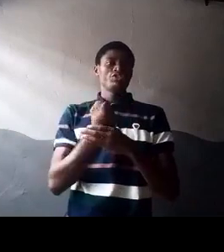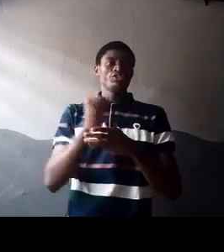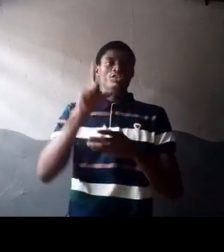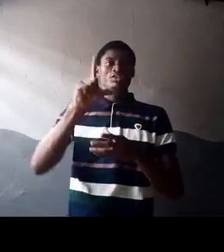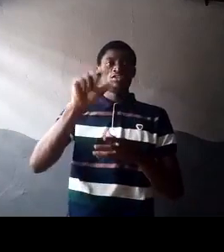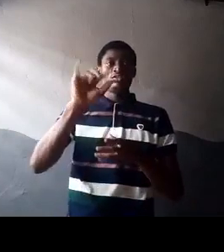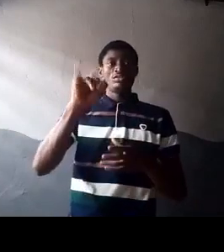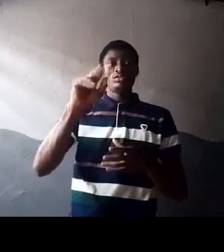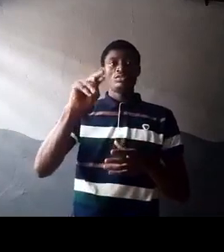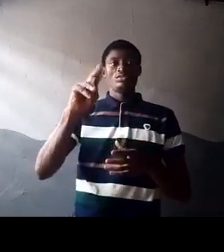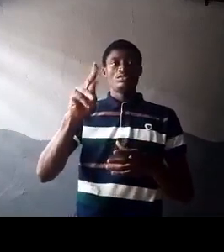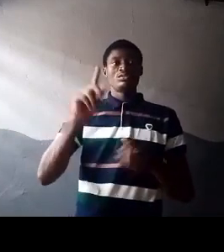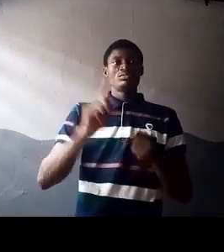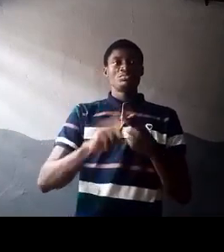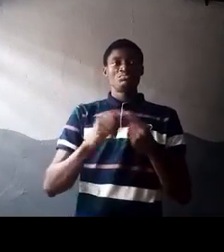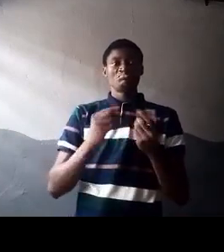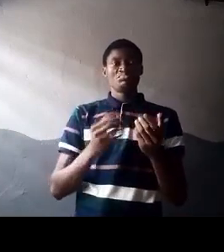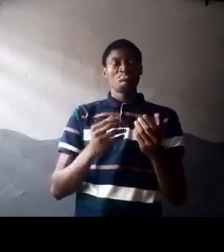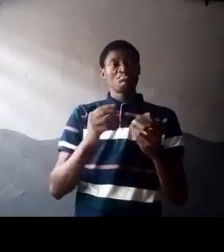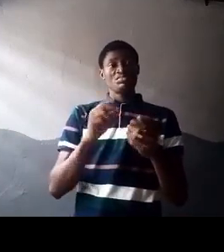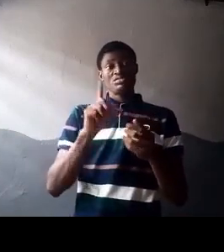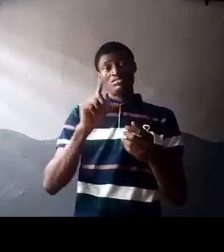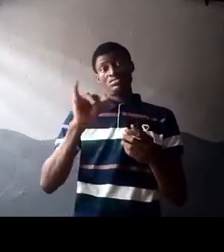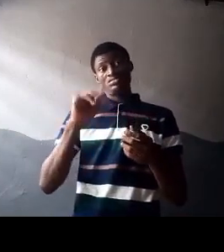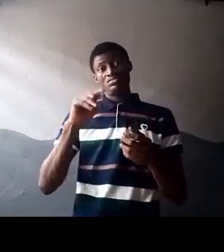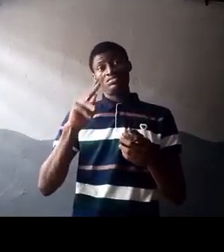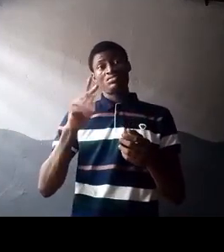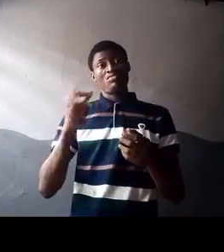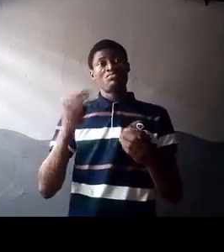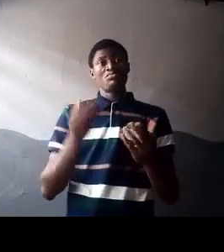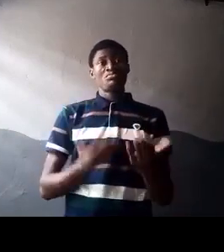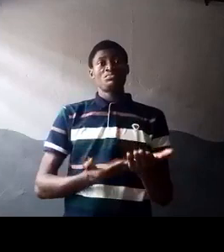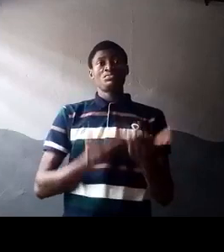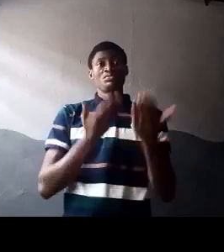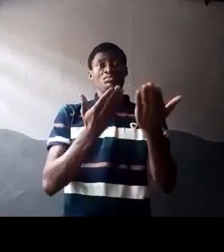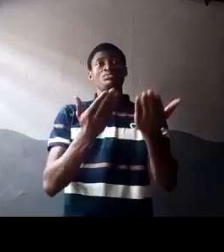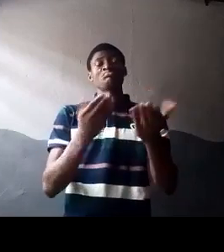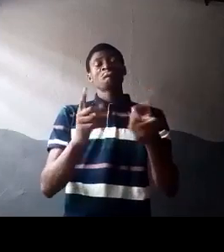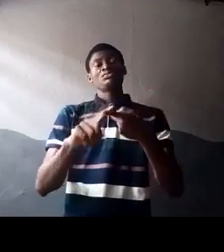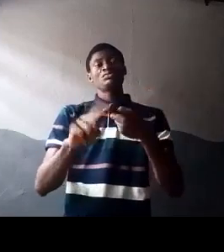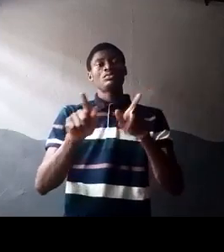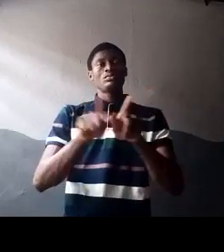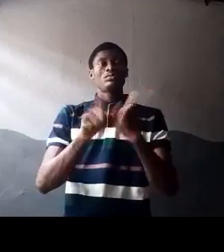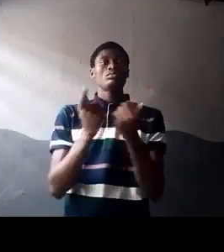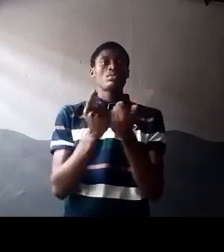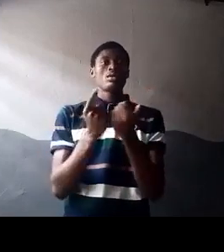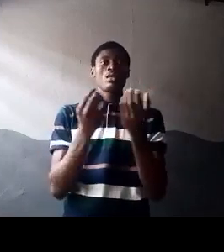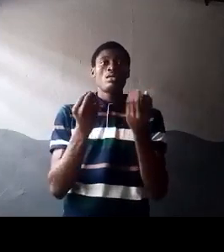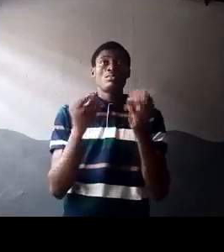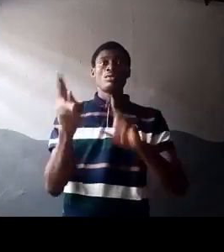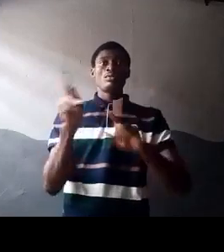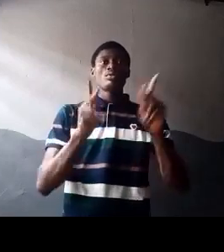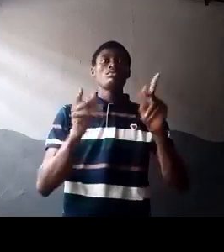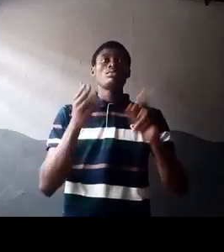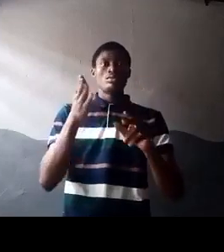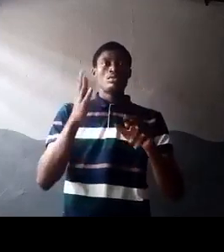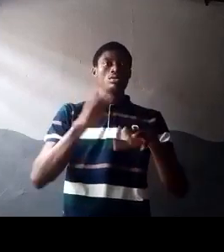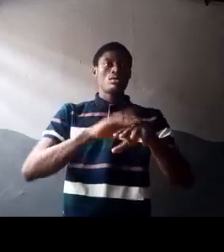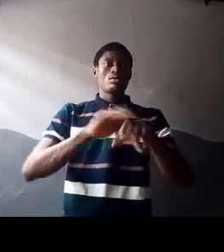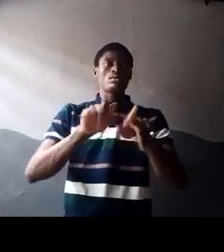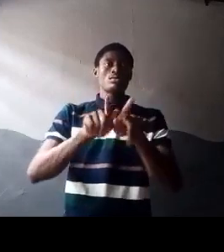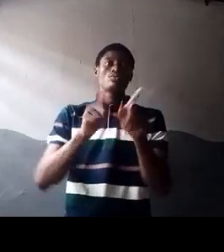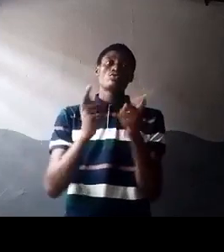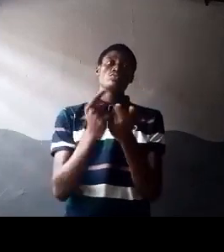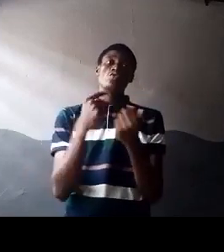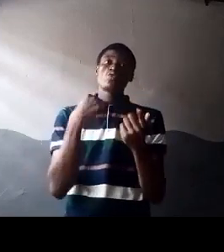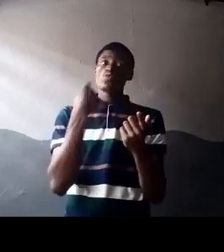So many of you are going to be, so many of you are on the group, and for those who are not on the group, we're going to find a way to